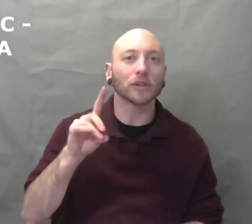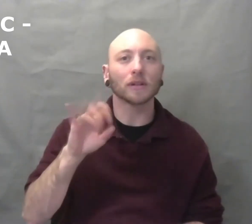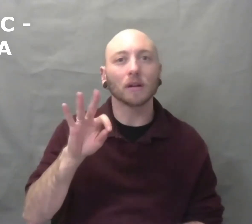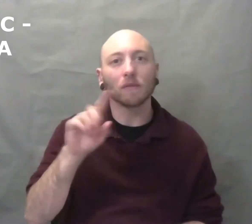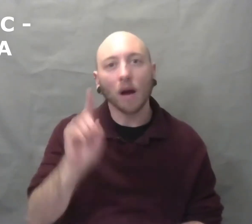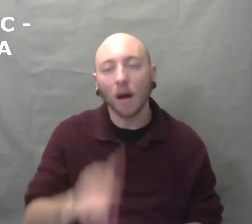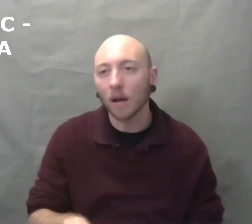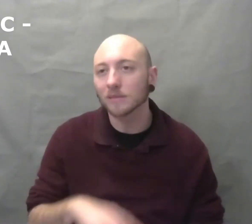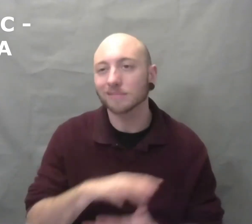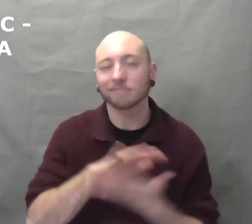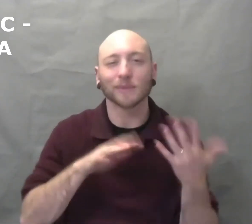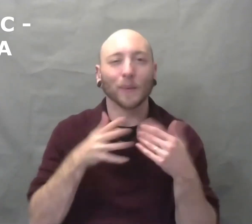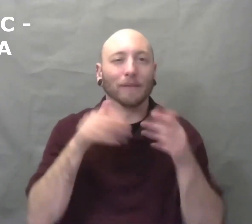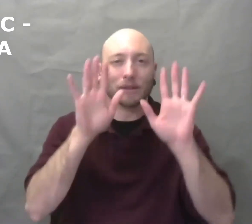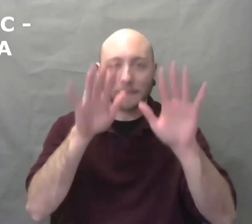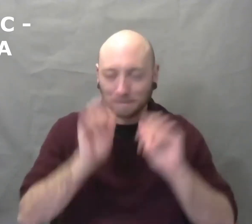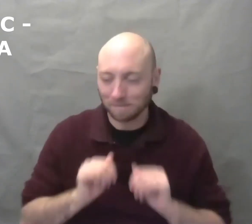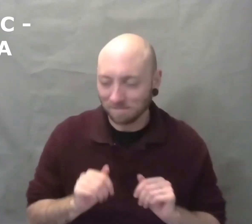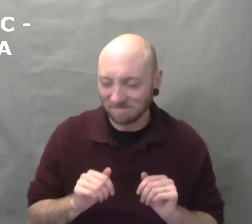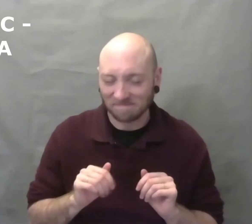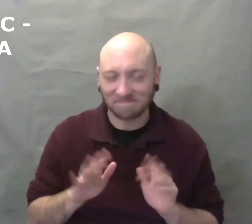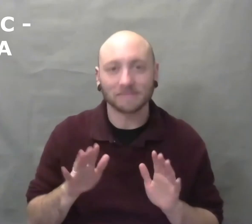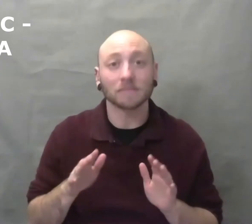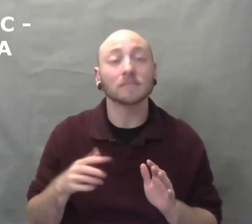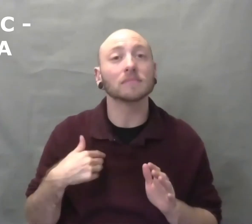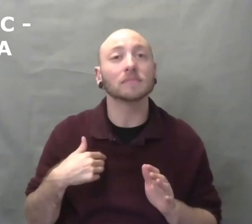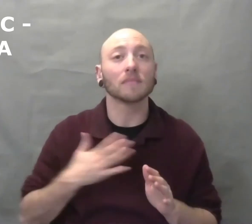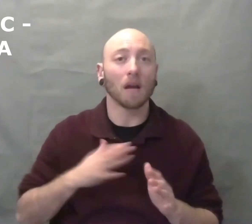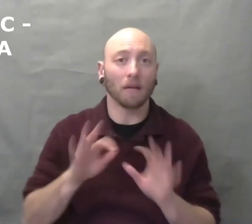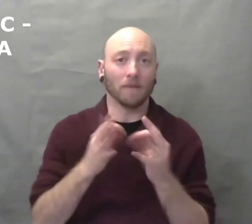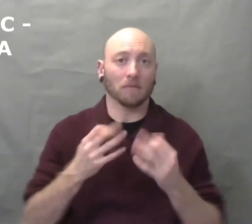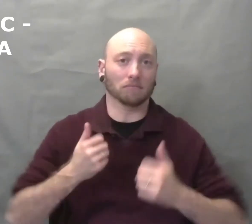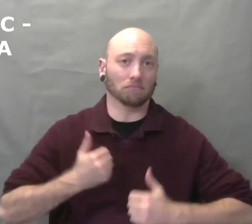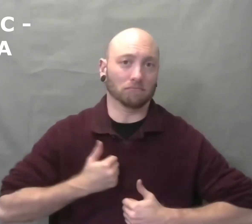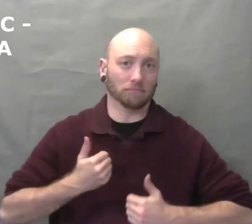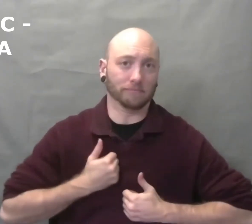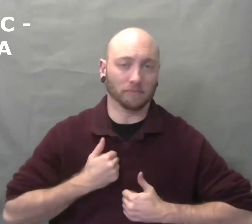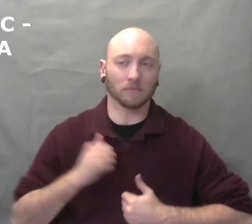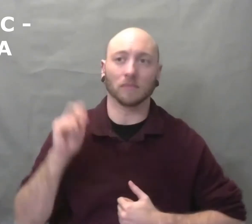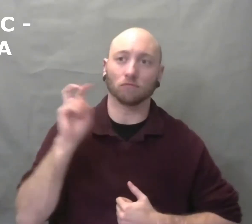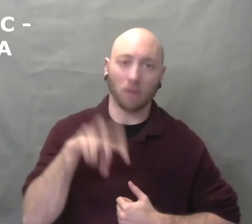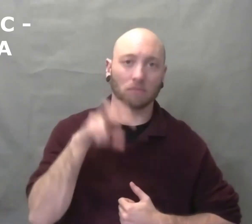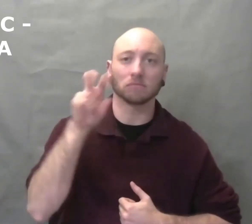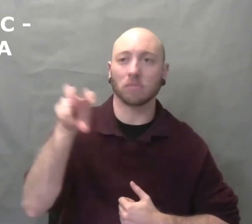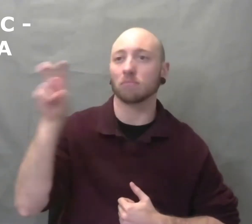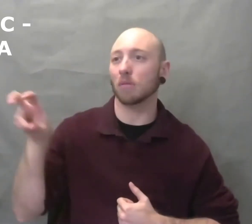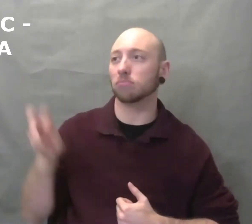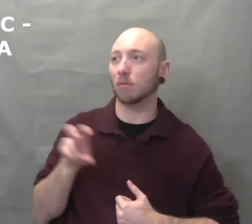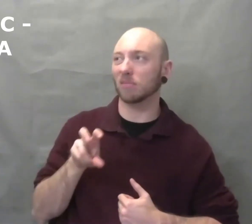younger brother. I'm a military brat. I traveled around a lot up until my younger brother was born